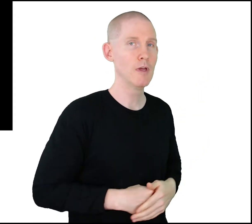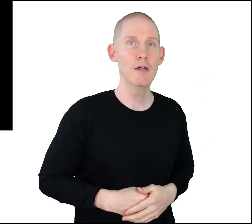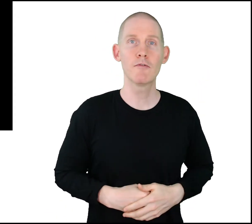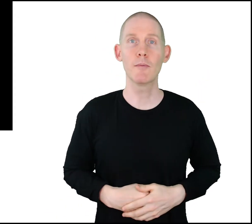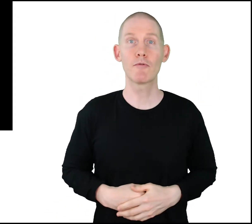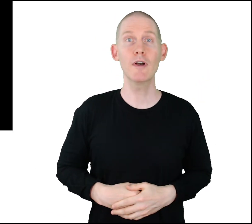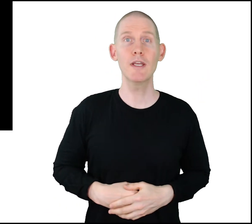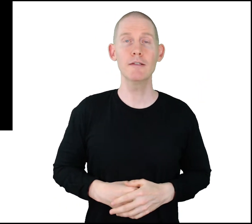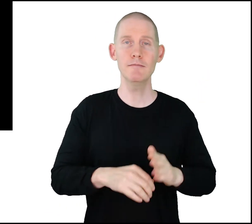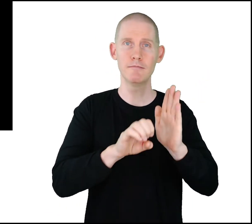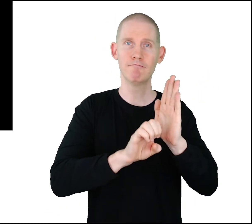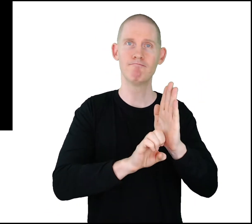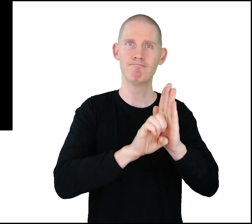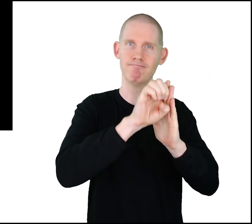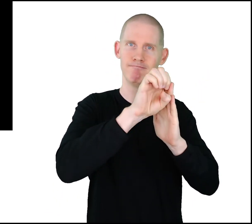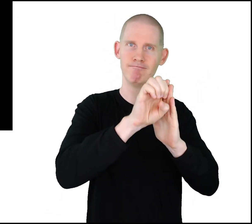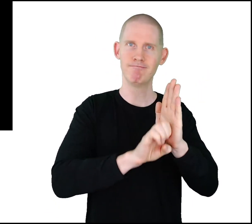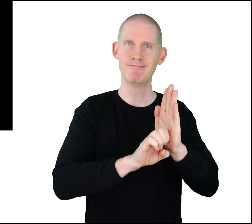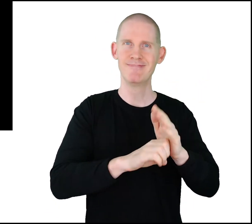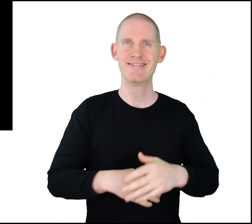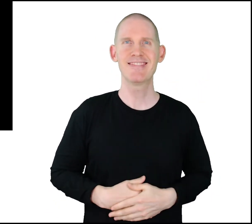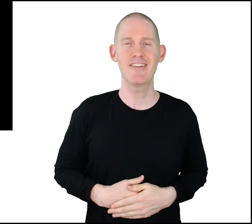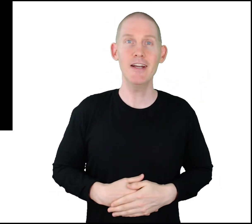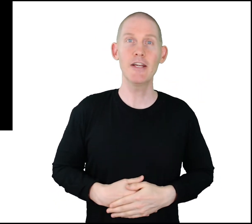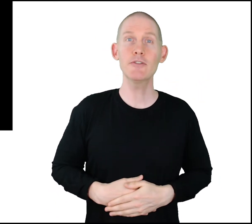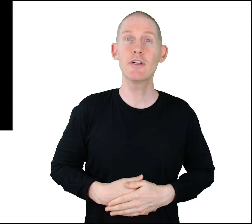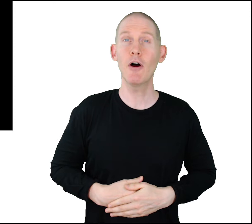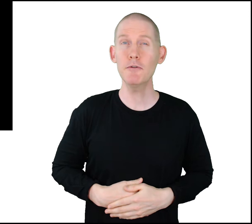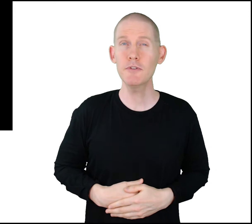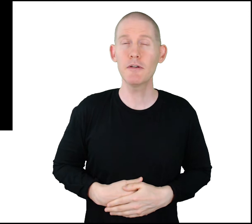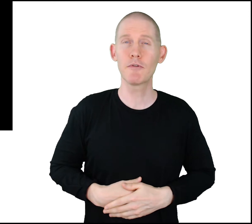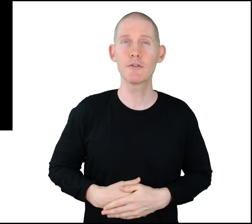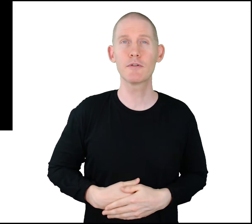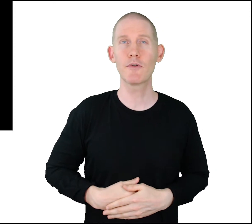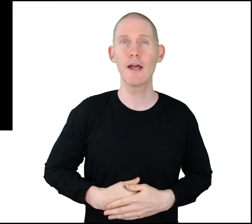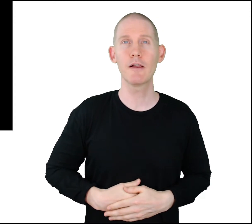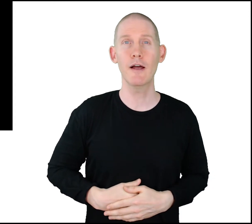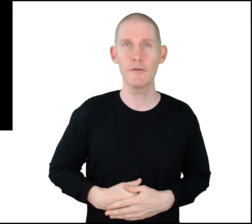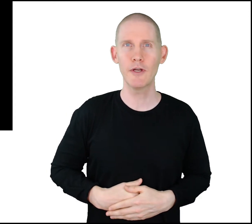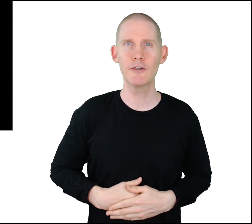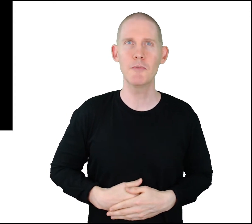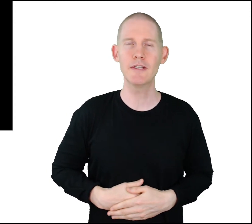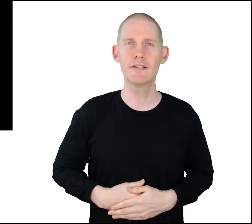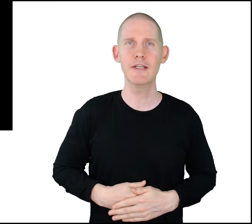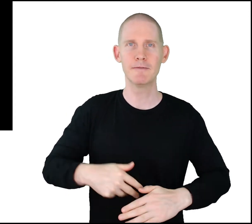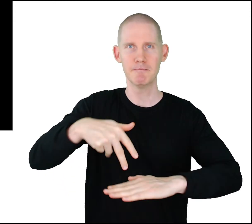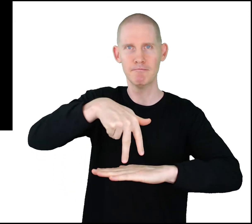From the front again. All right, here's an alternate version for elevator you may see.